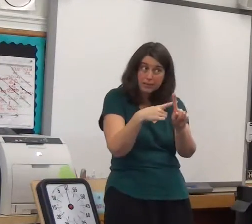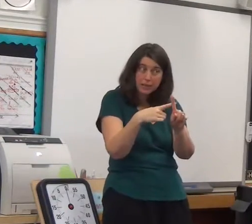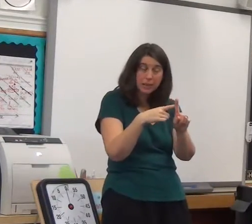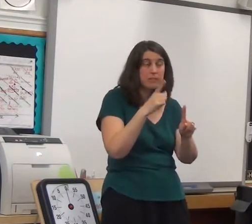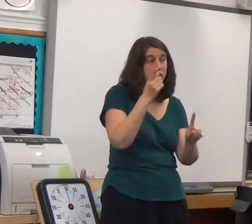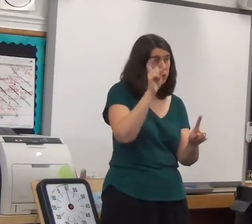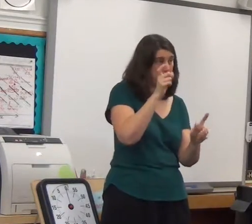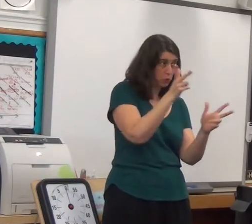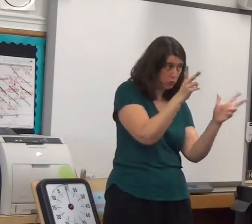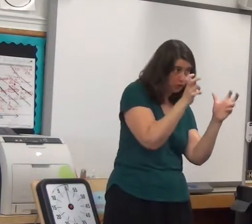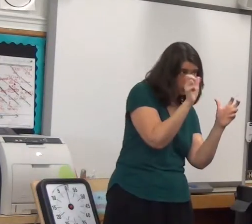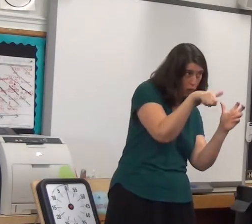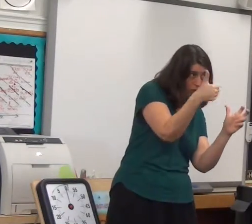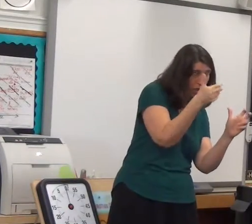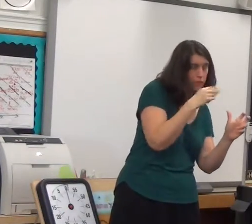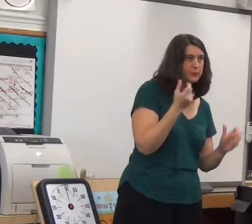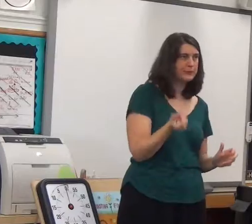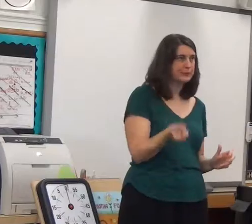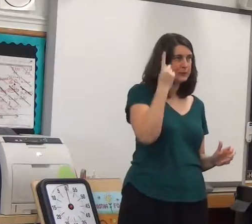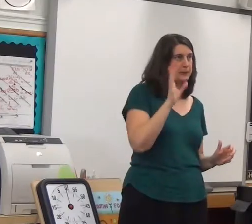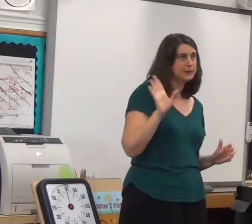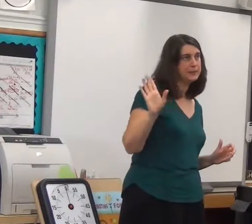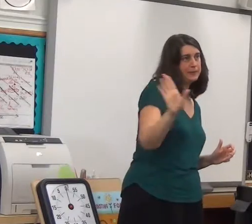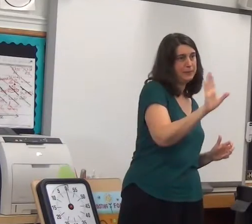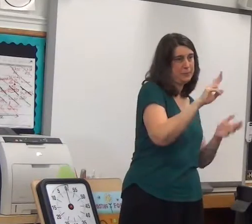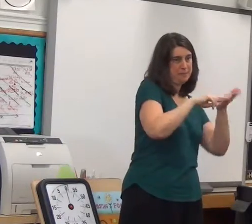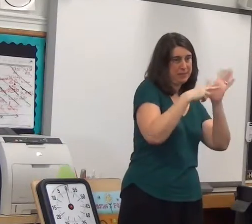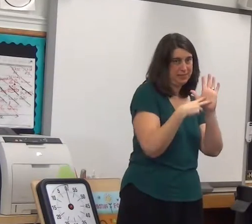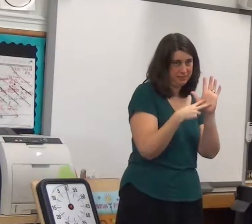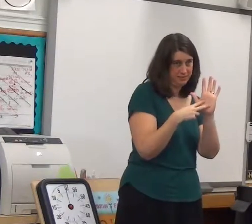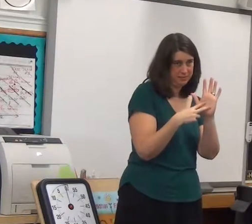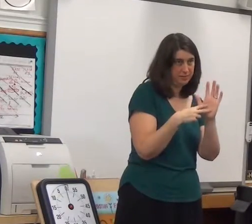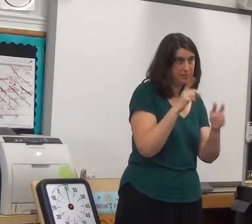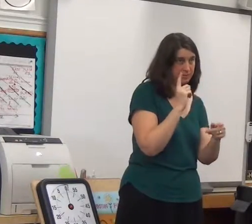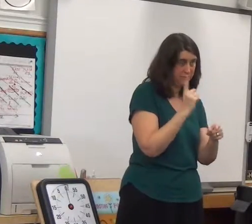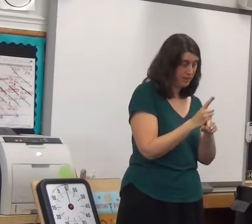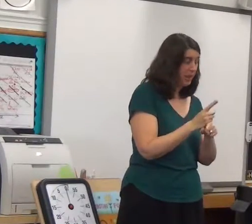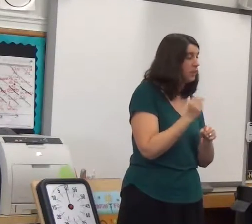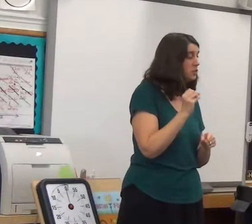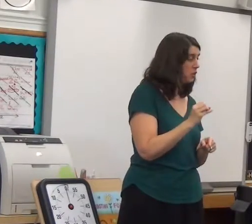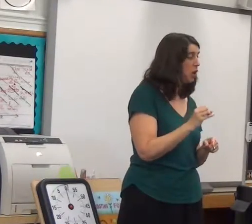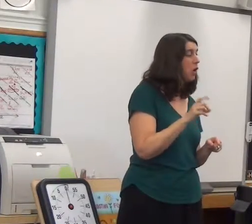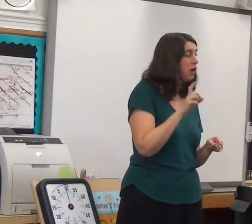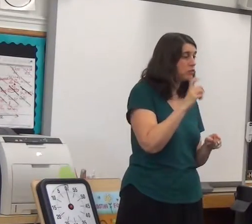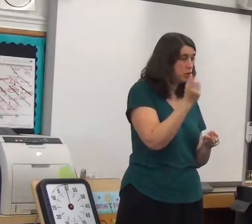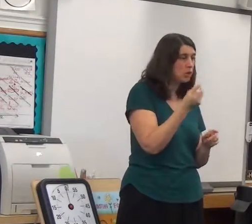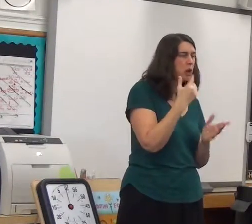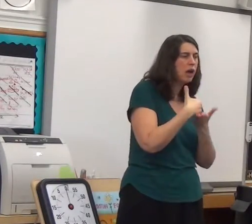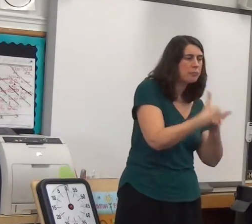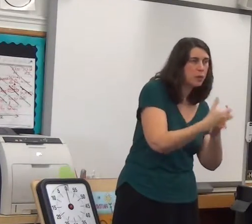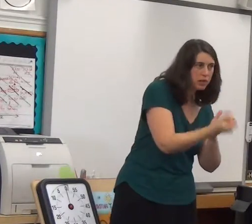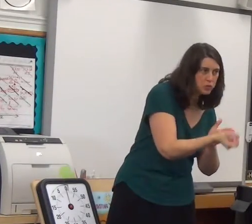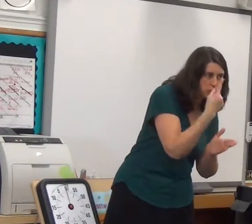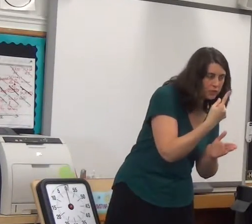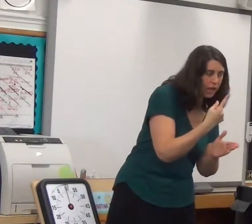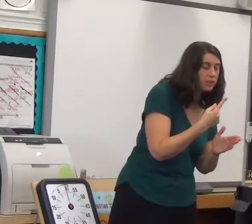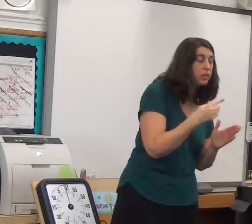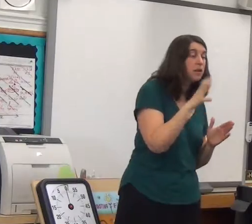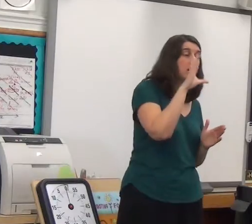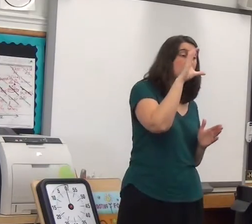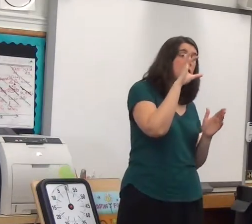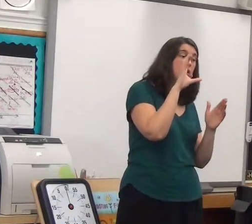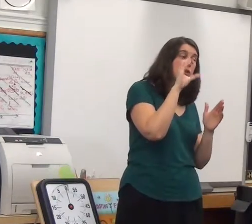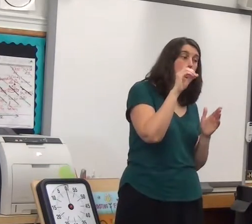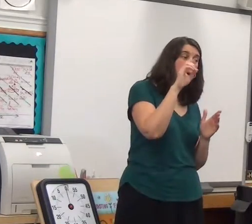have to listen to others and we have to understand what they mean, right? Right? So I'm going to help you understand this. This code